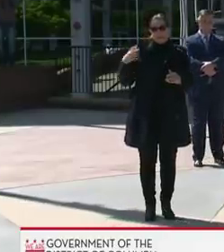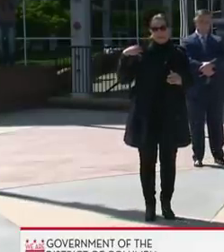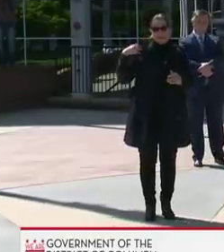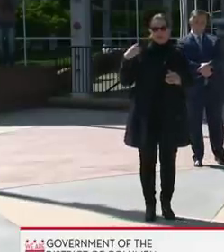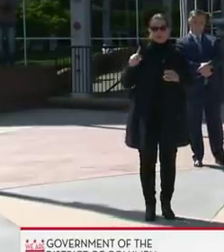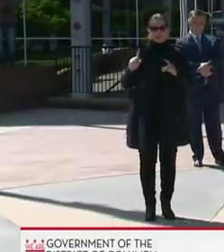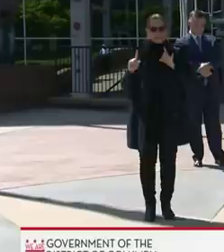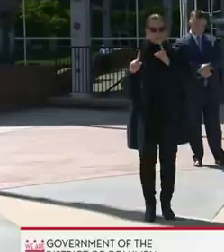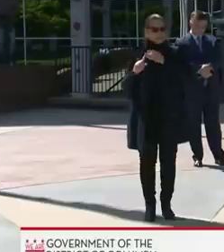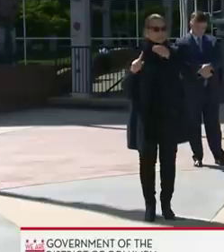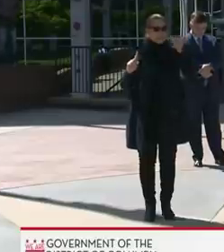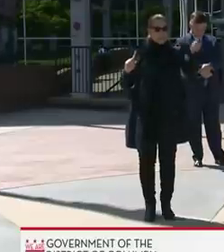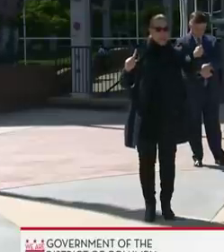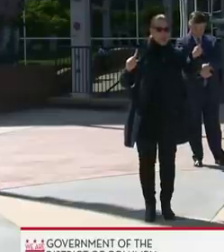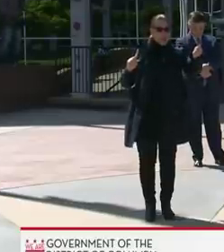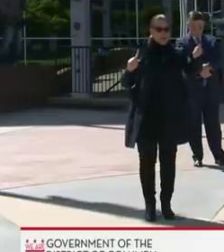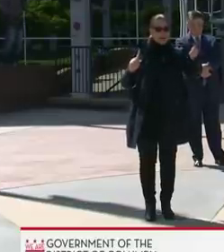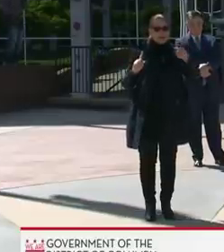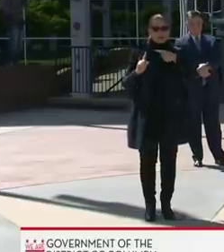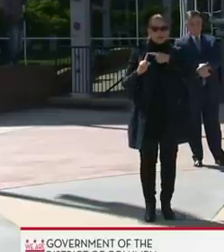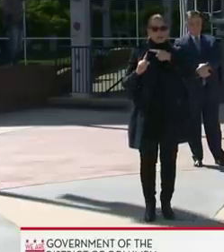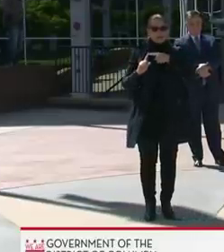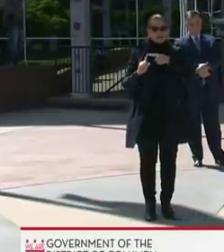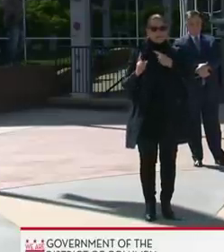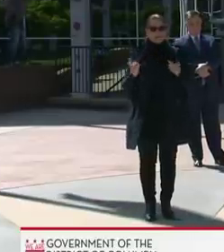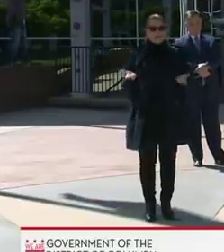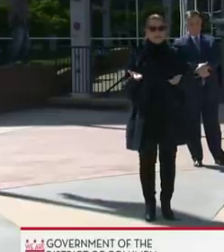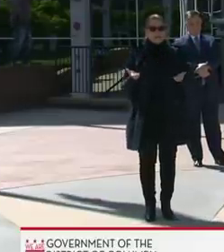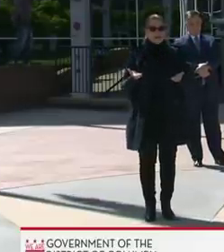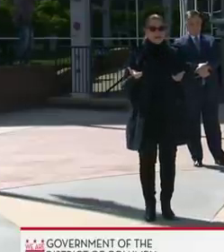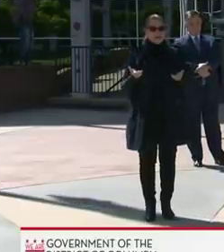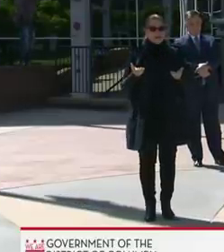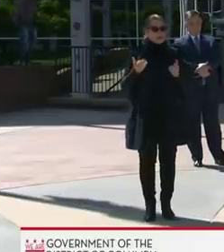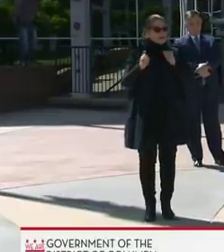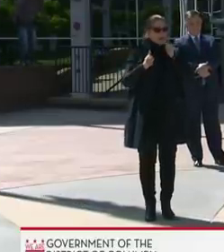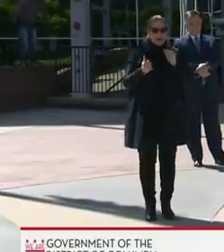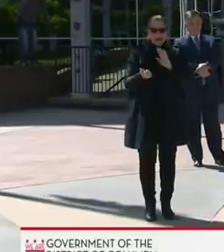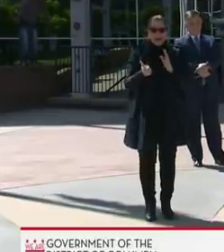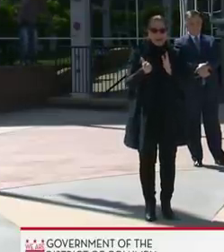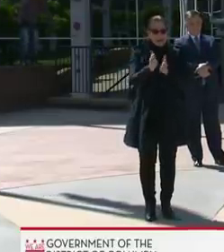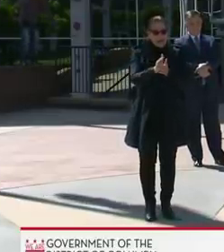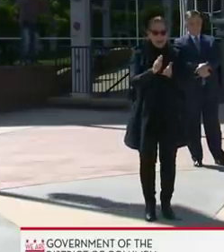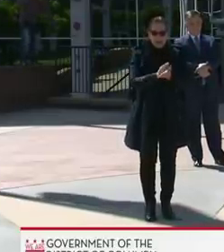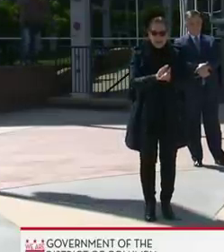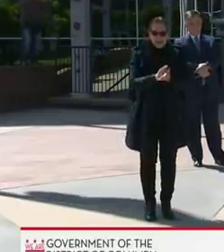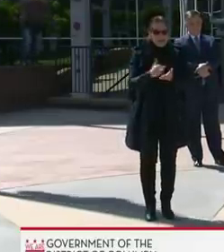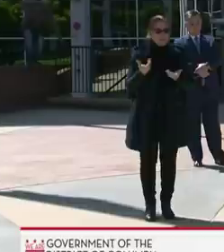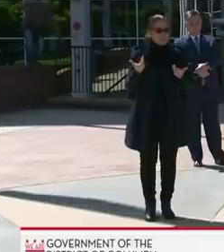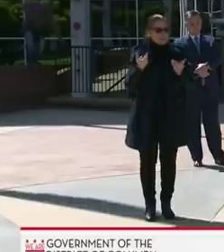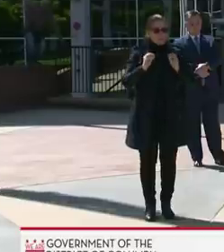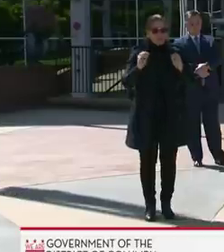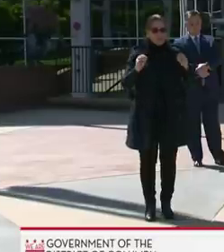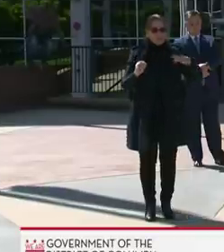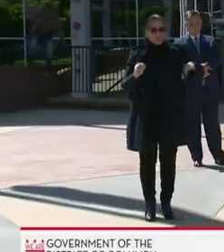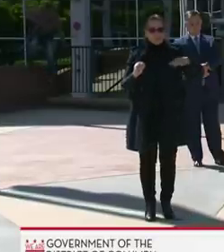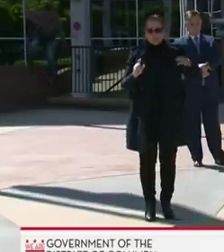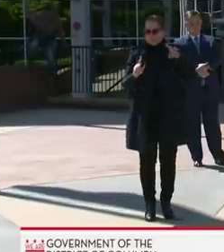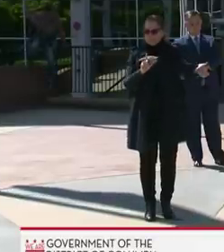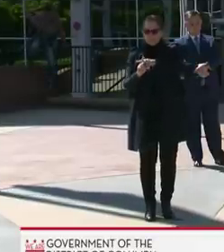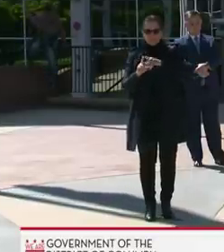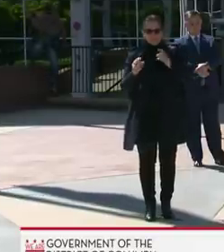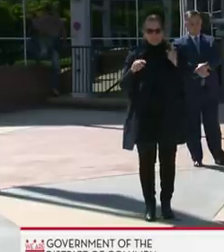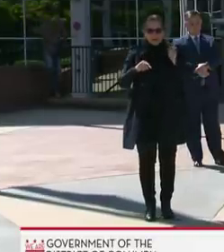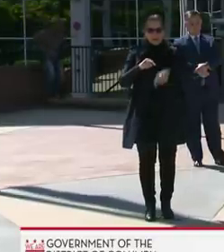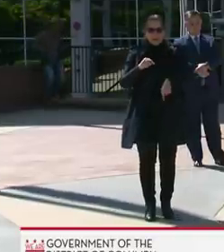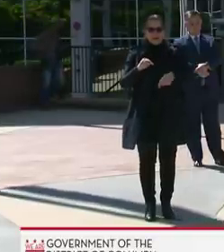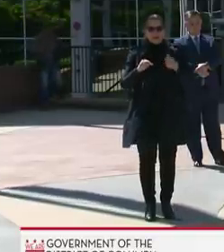they can't access UI benefits. But the parallel system was estimated to have a $33 million increase. And then